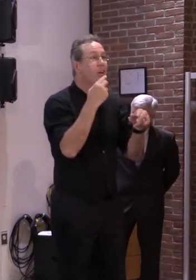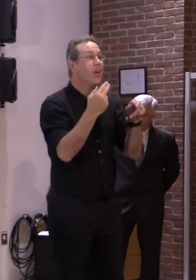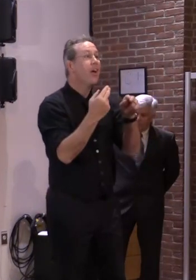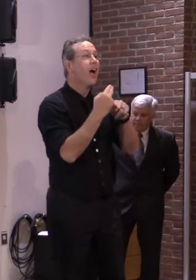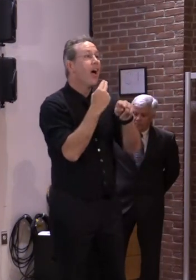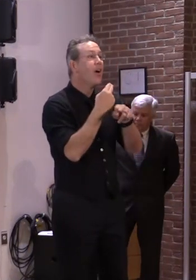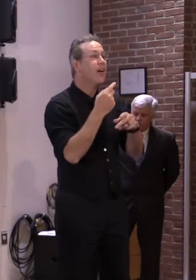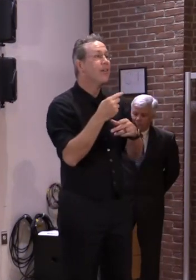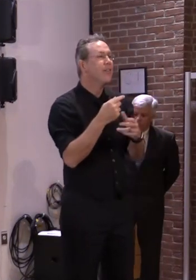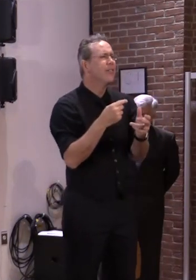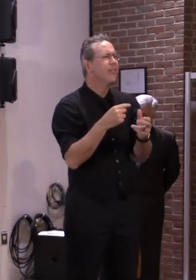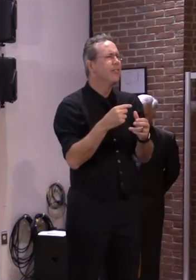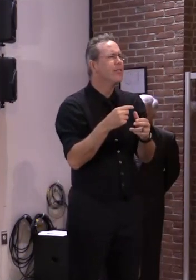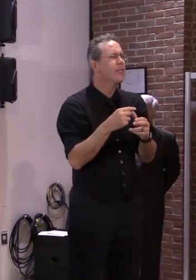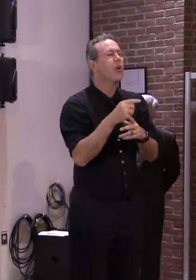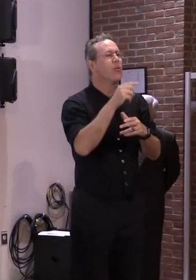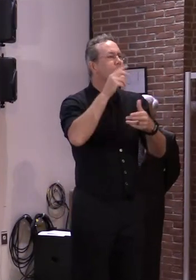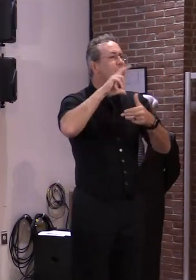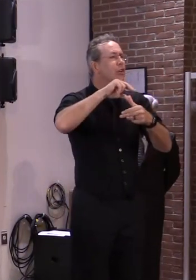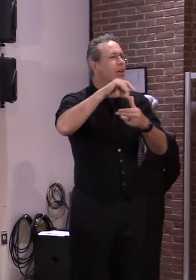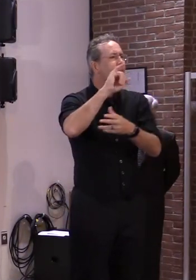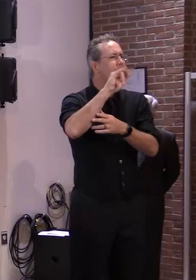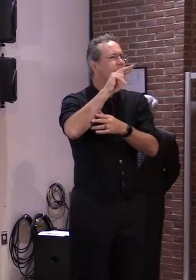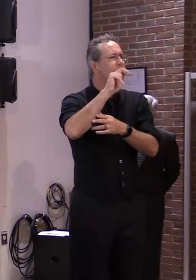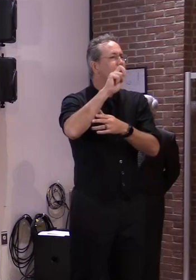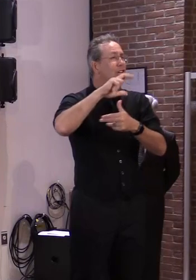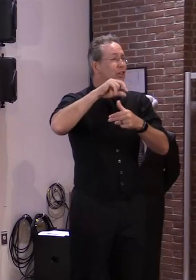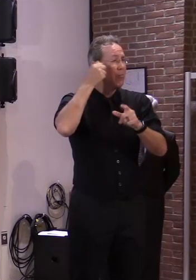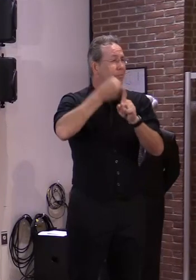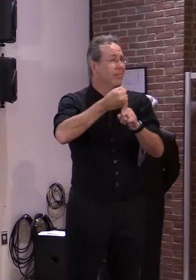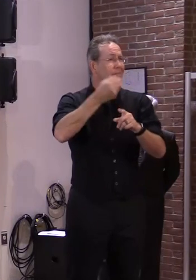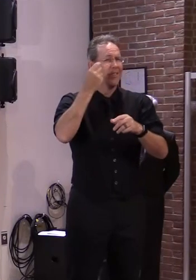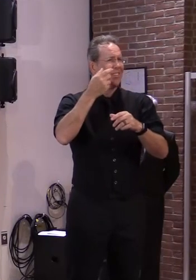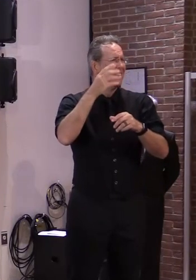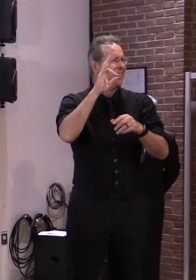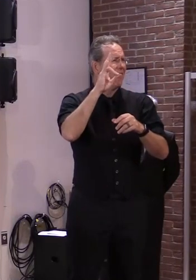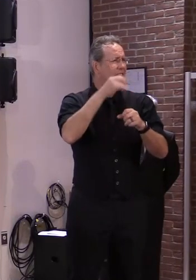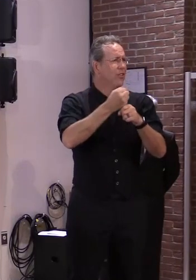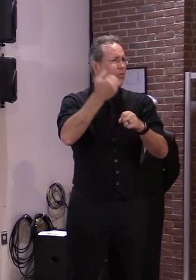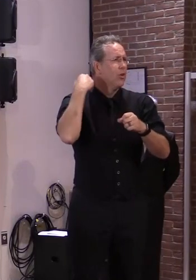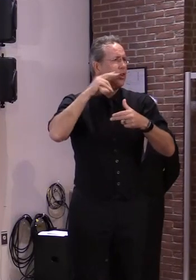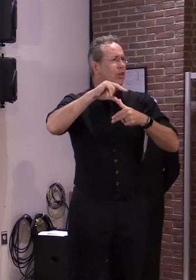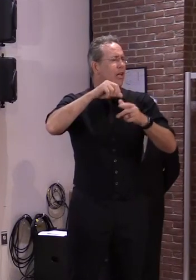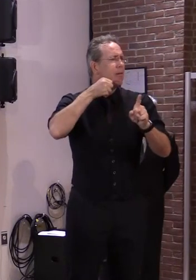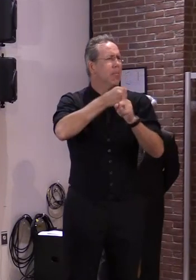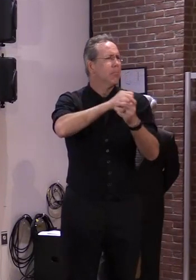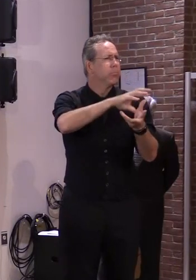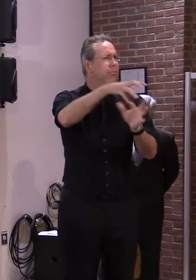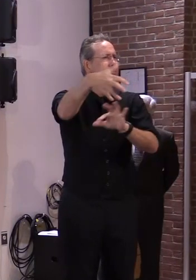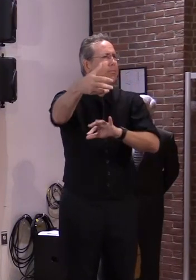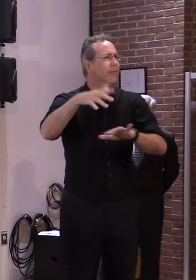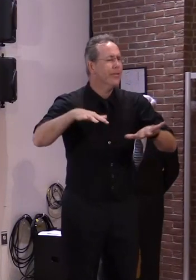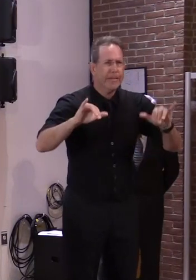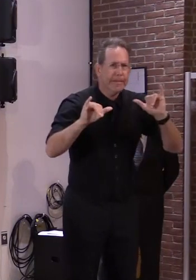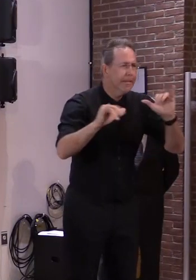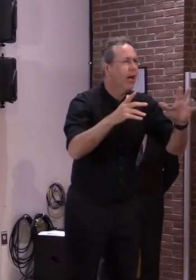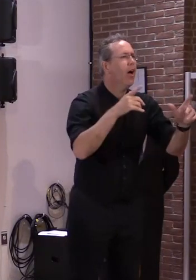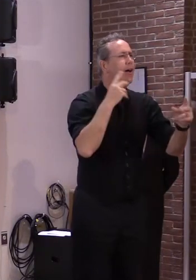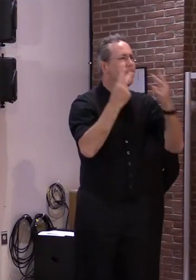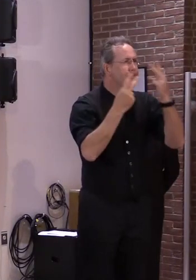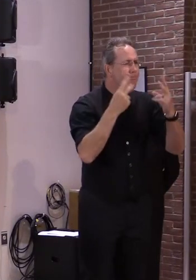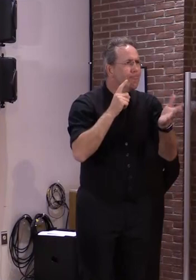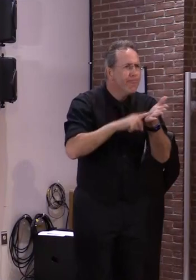on more manpower as well as equipment necessary to make sure that we were inspecting